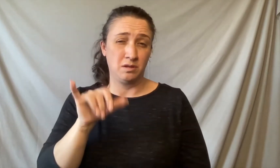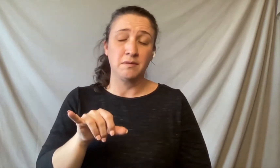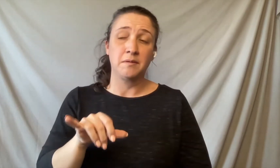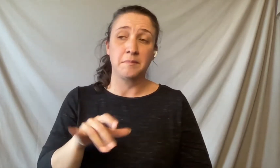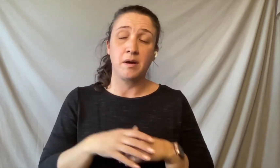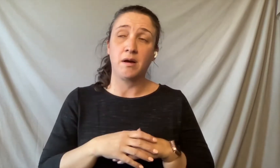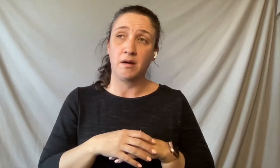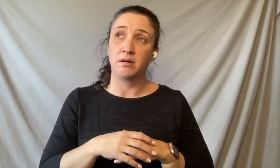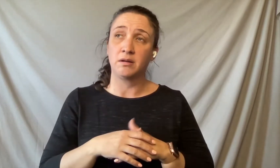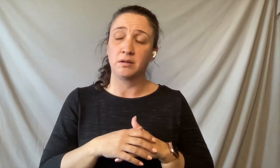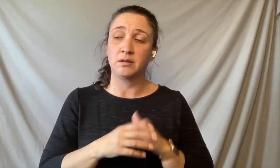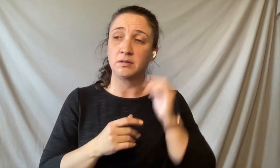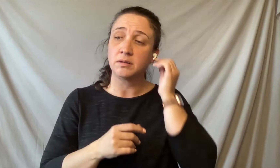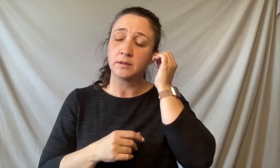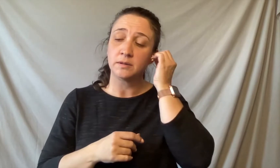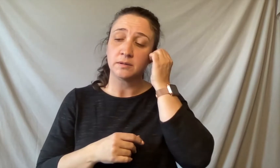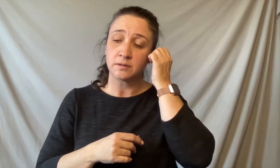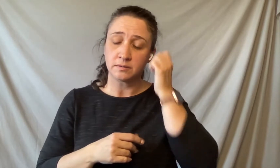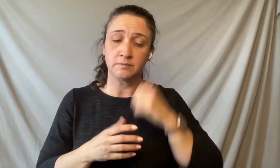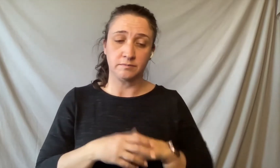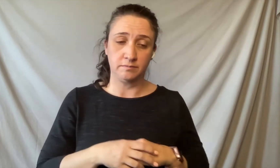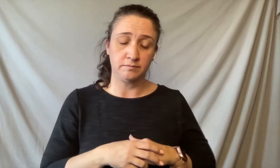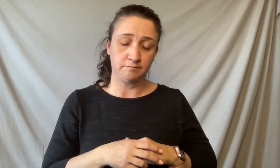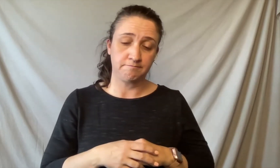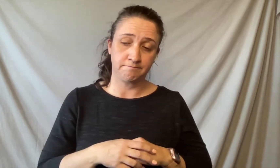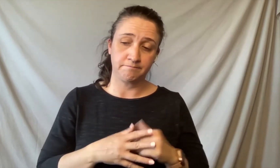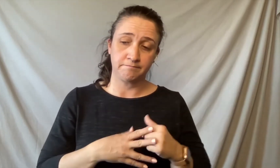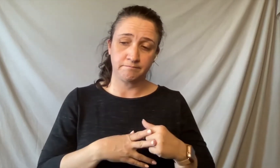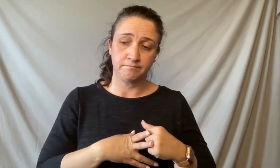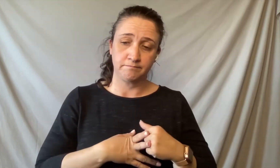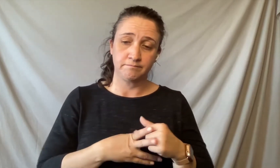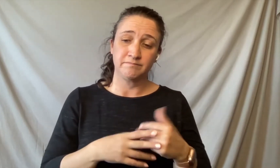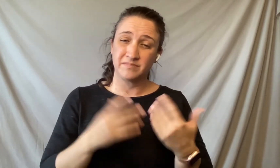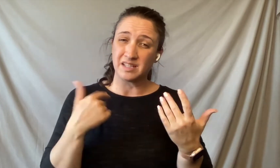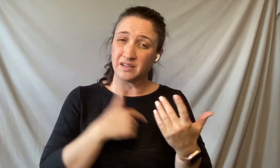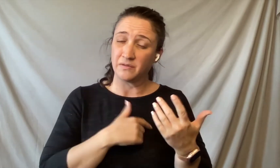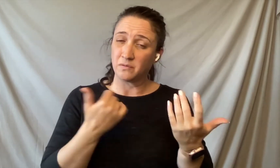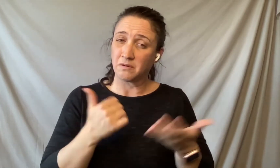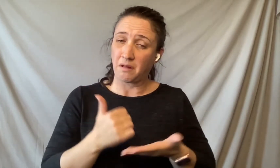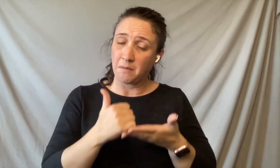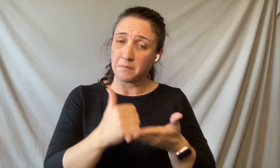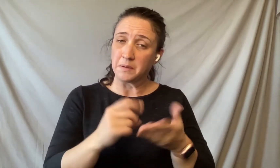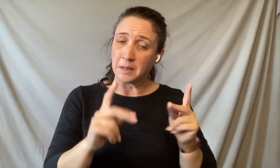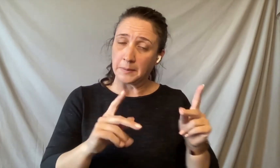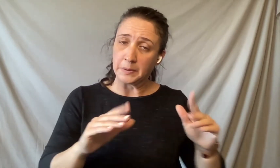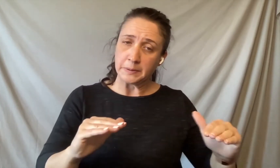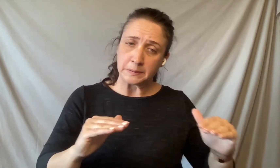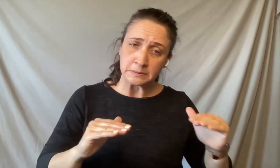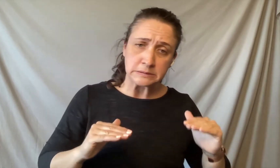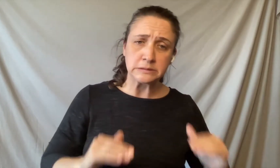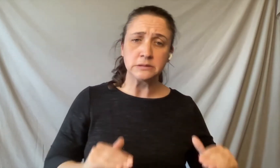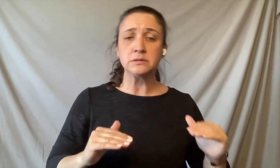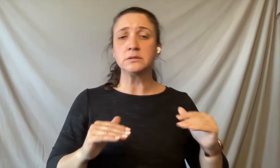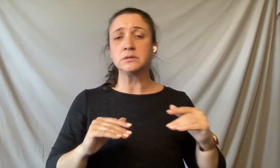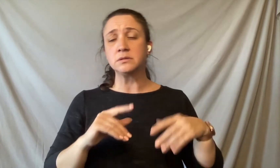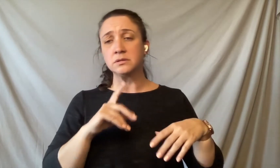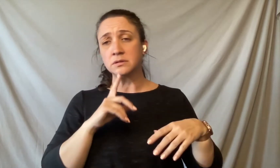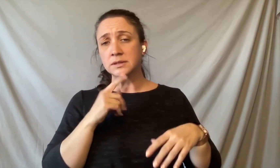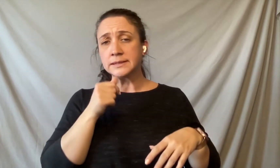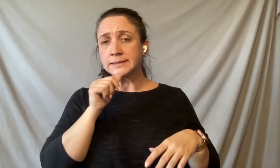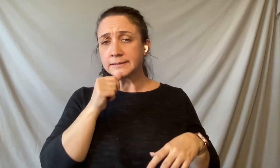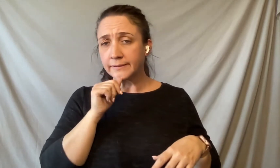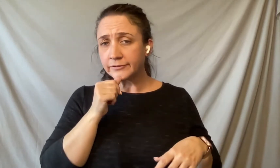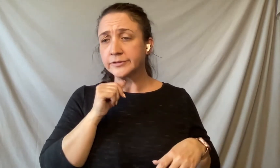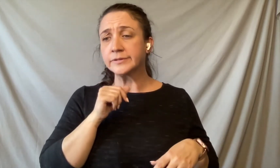greater weight to the bottom end of the scale, where people who are suffering end up